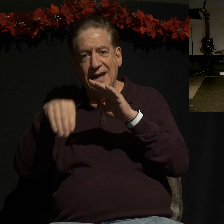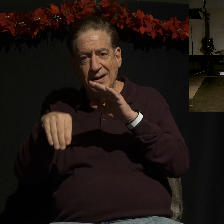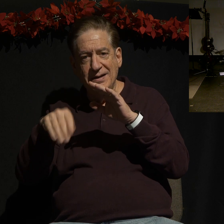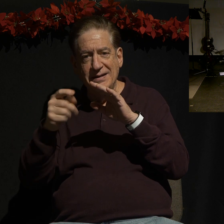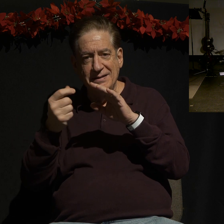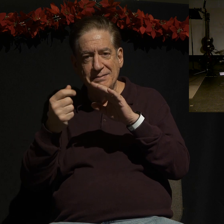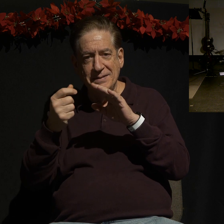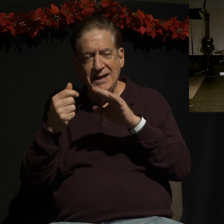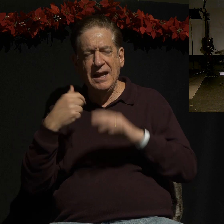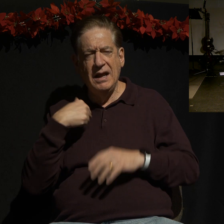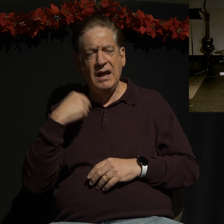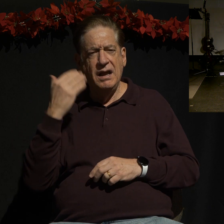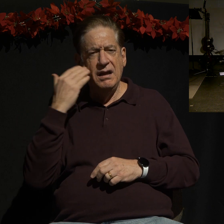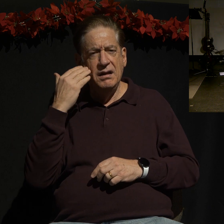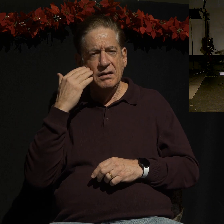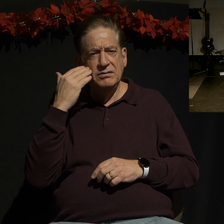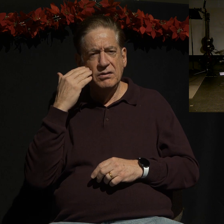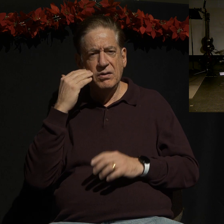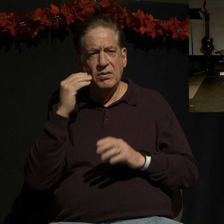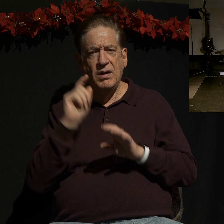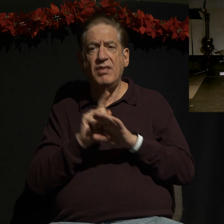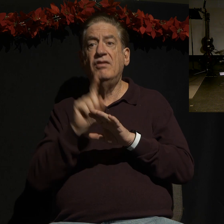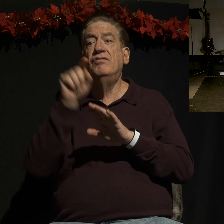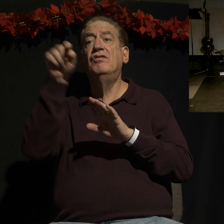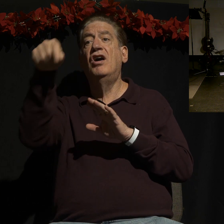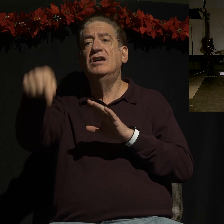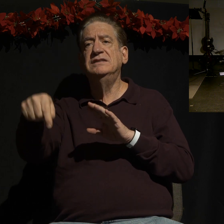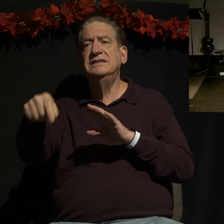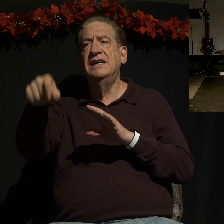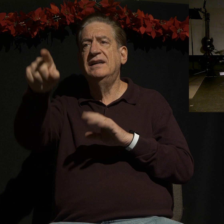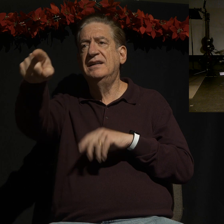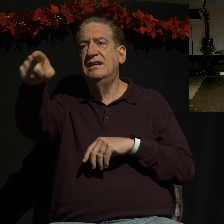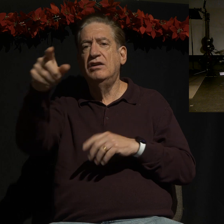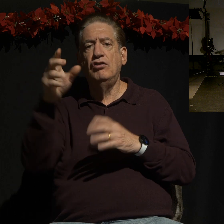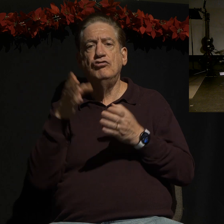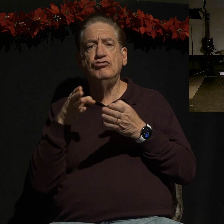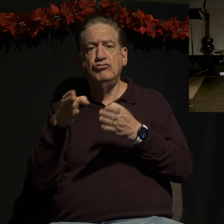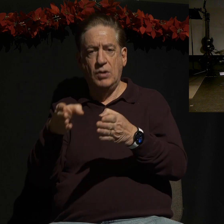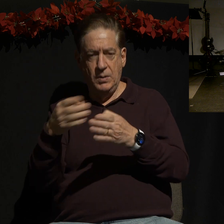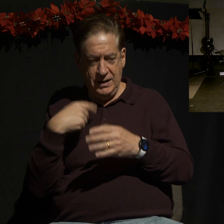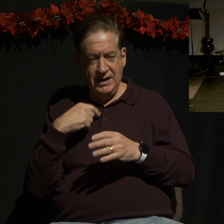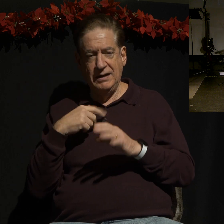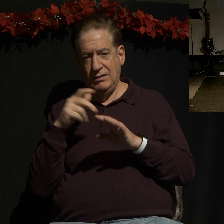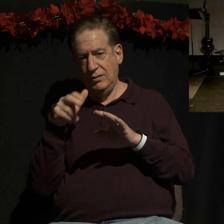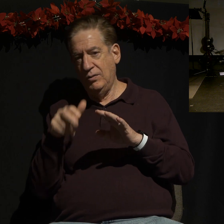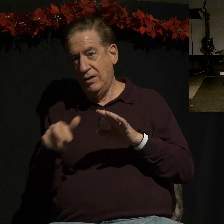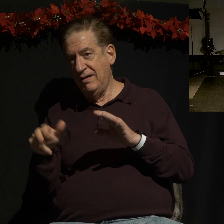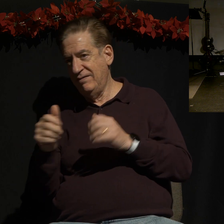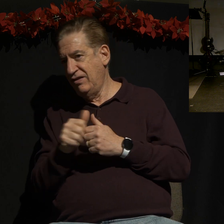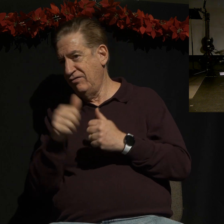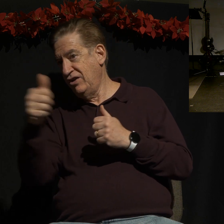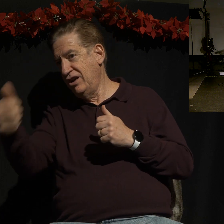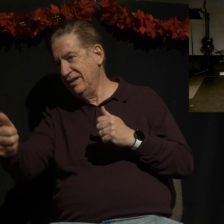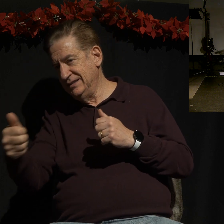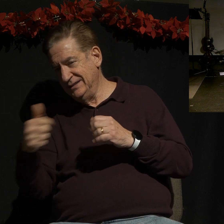And I know on the far side, there's a road that I can walk down if I can get to the far